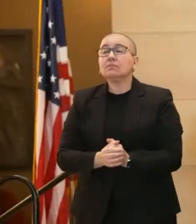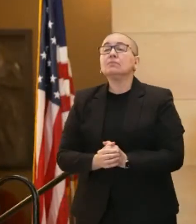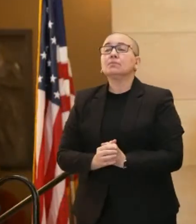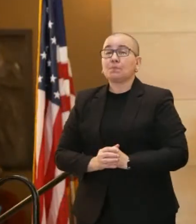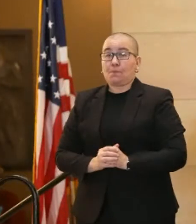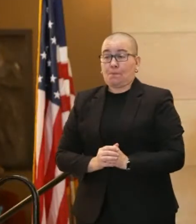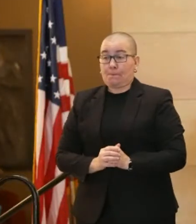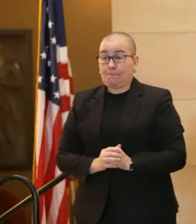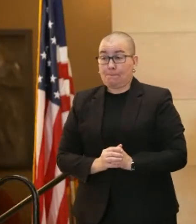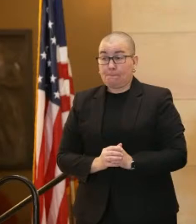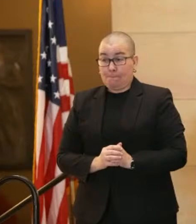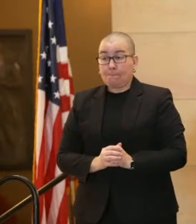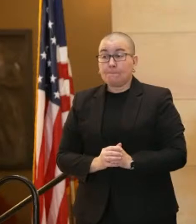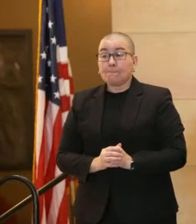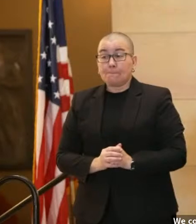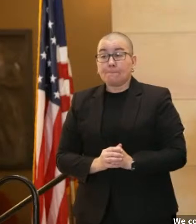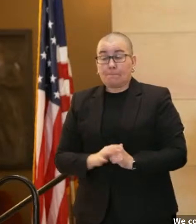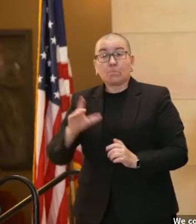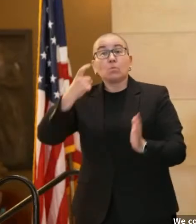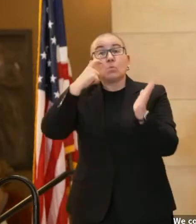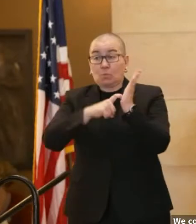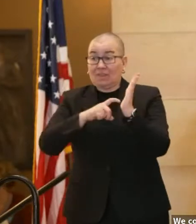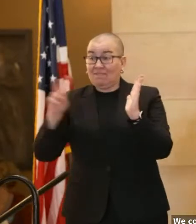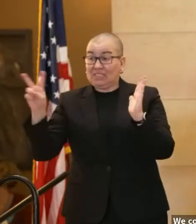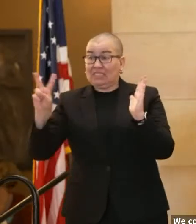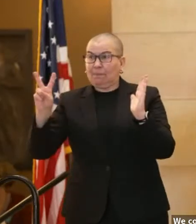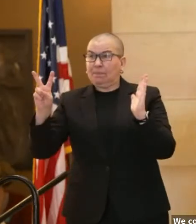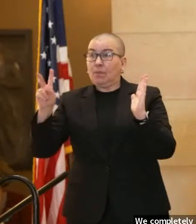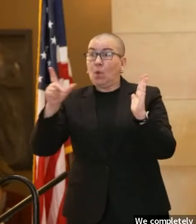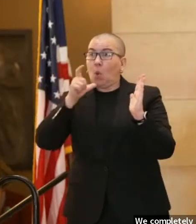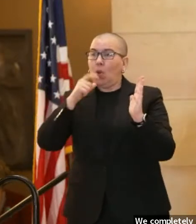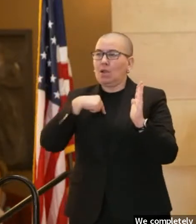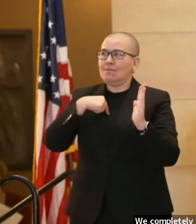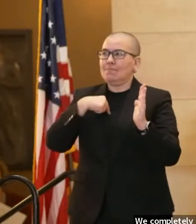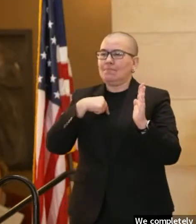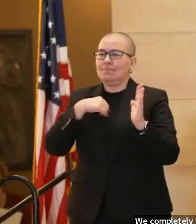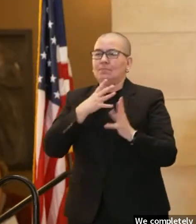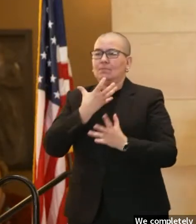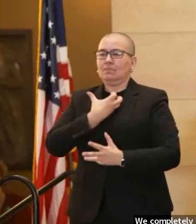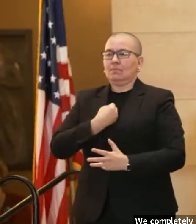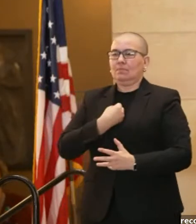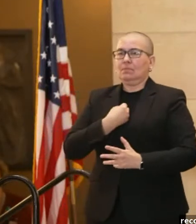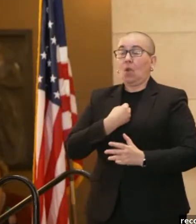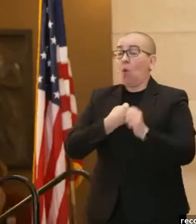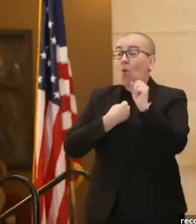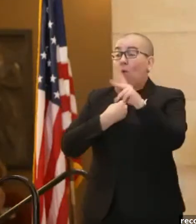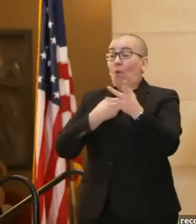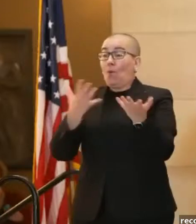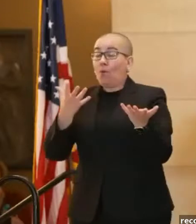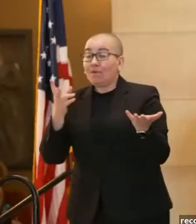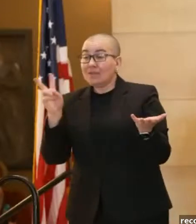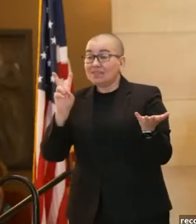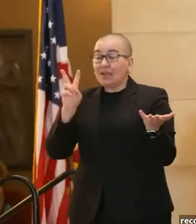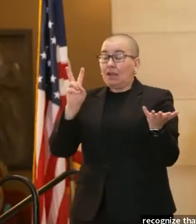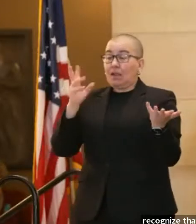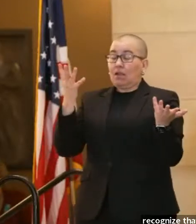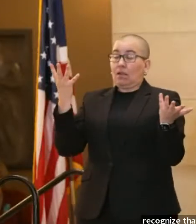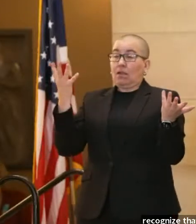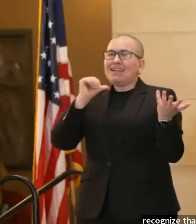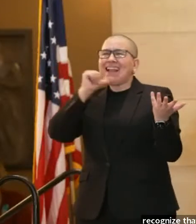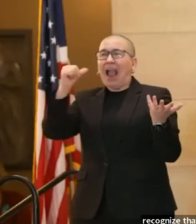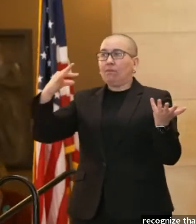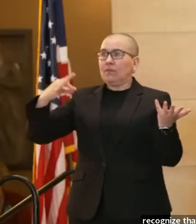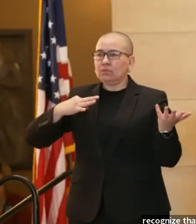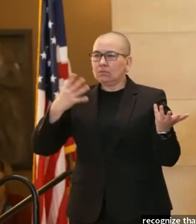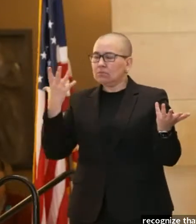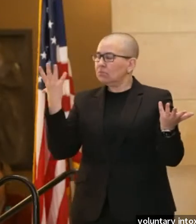statutes to recognize that victims who are intoxicated and they're voluntarily intoxicated also can get sexually assaulted and they